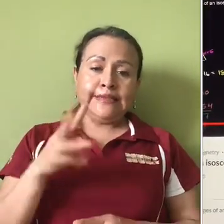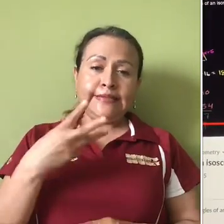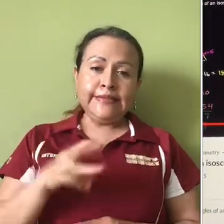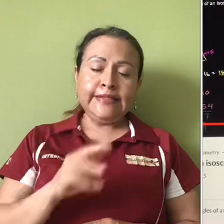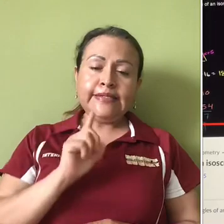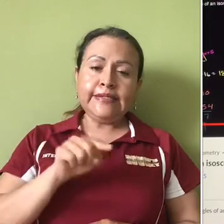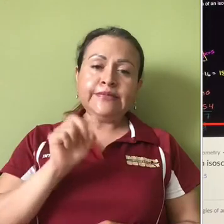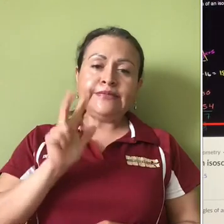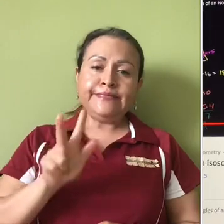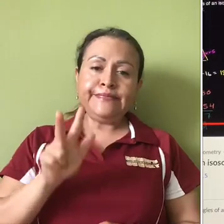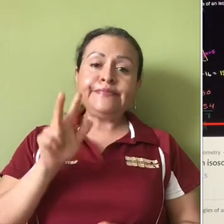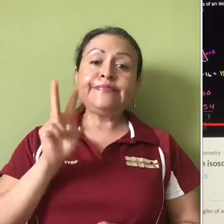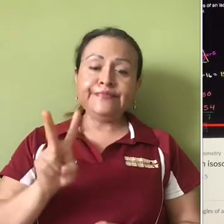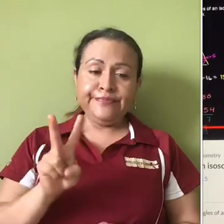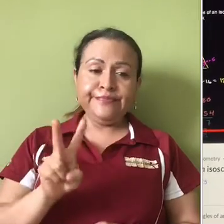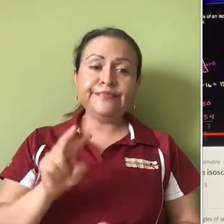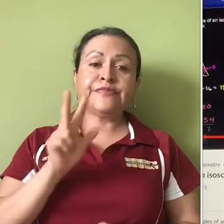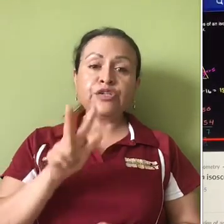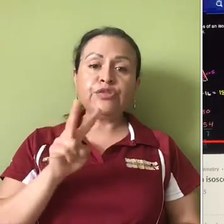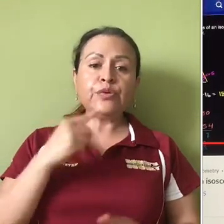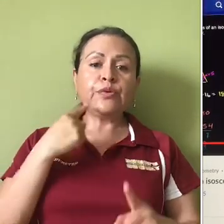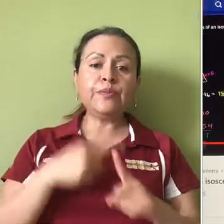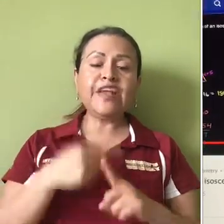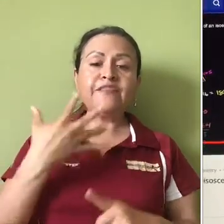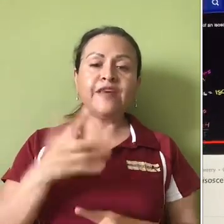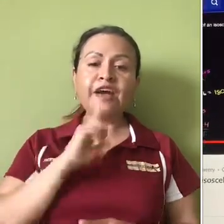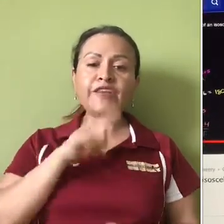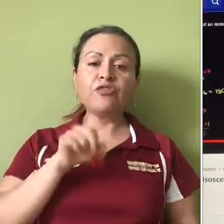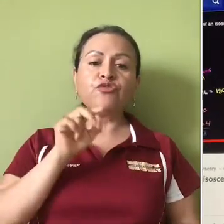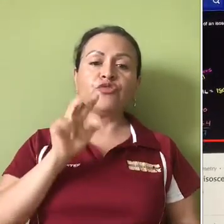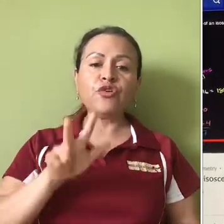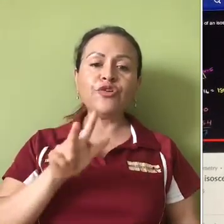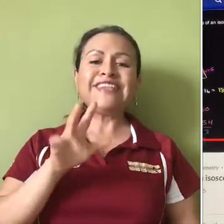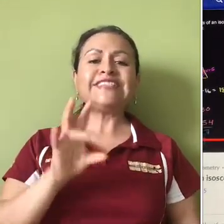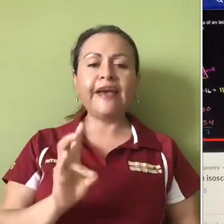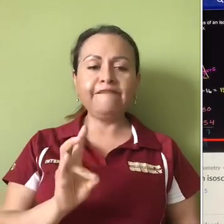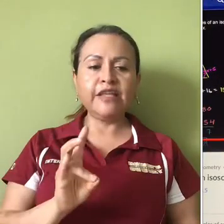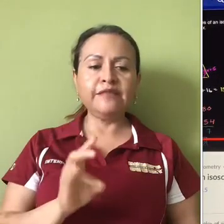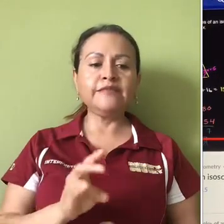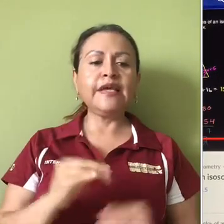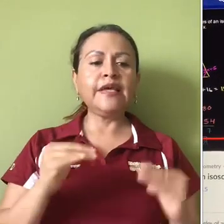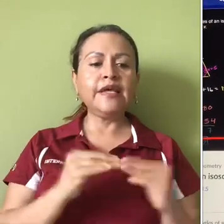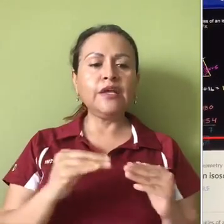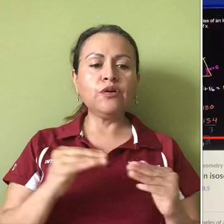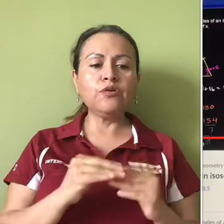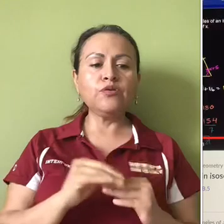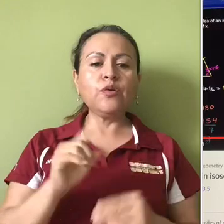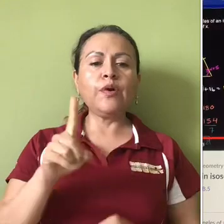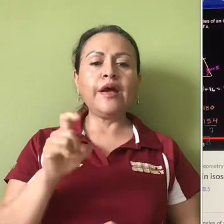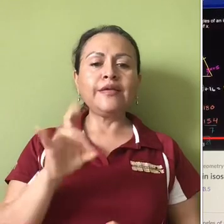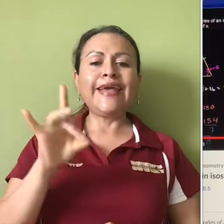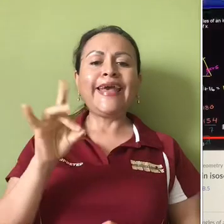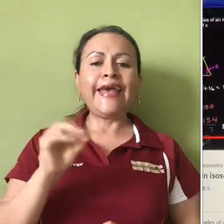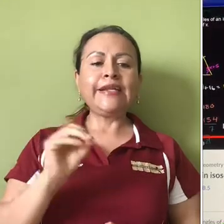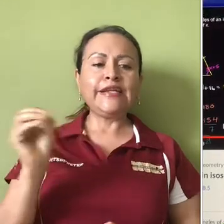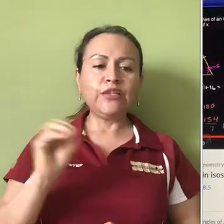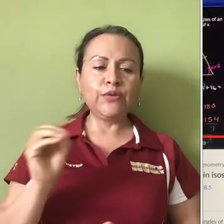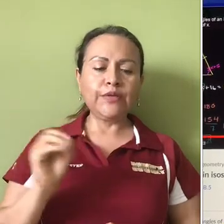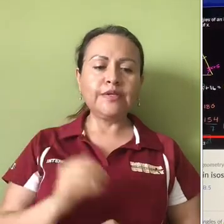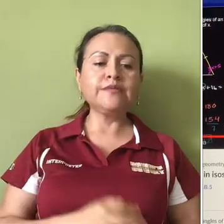is 32. 32 plus 5 is 37. Plus 37 is equal to 180